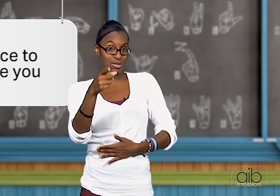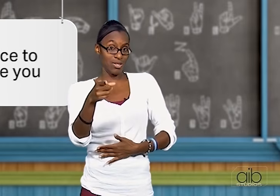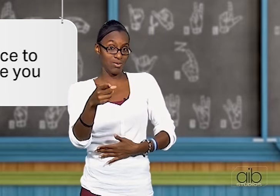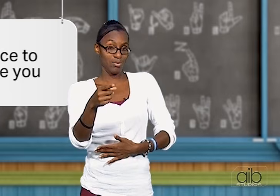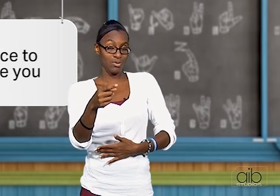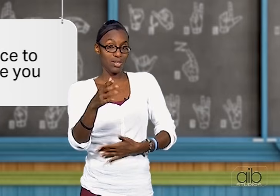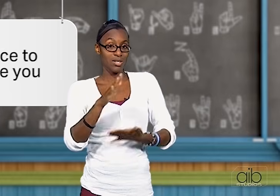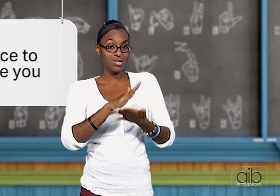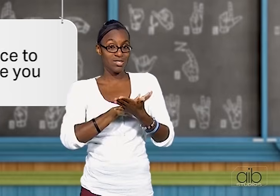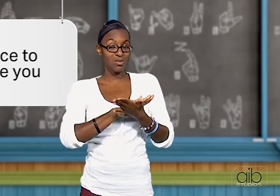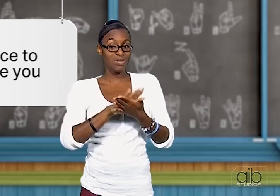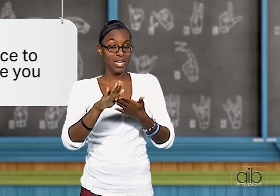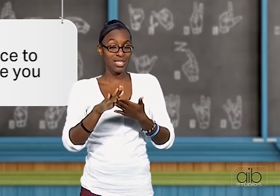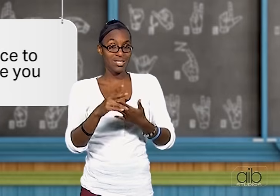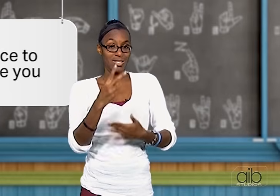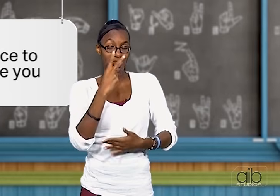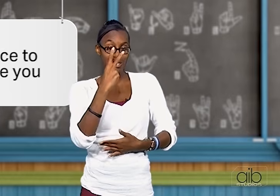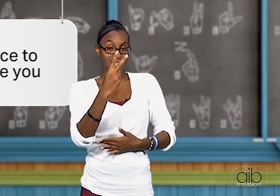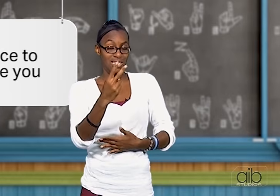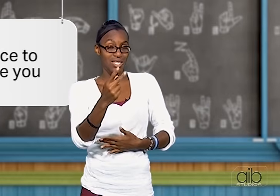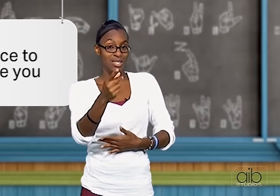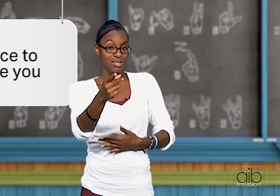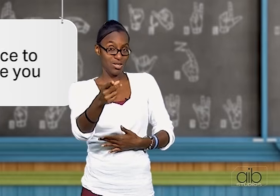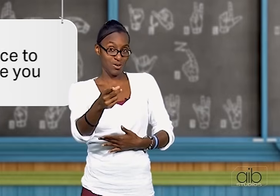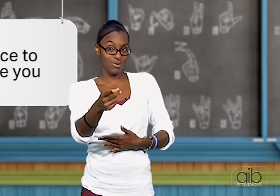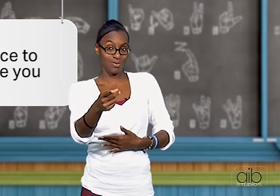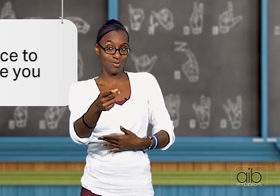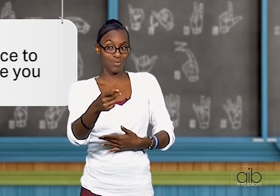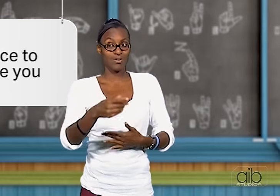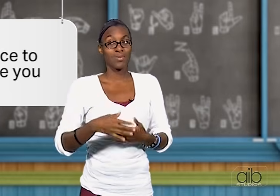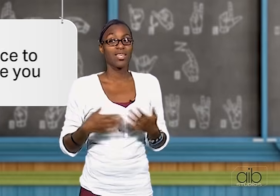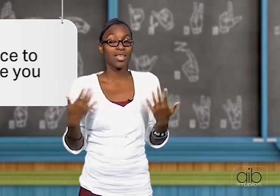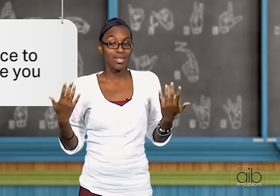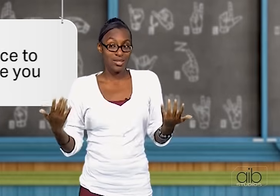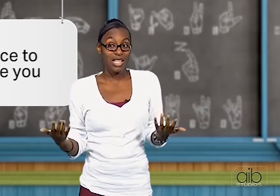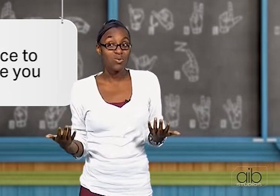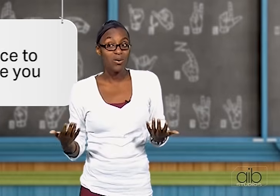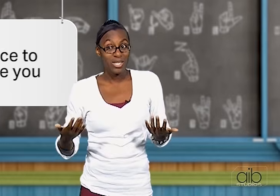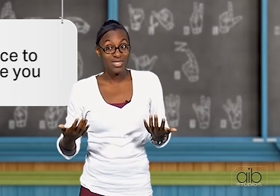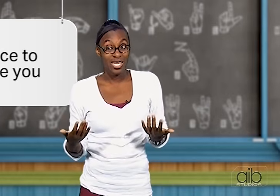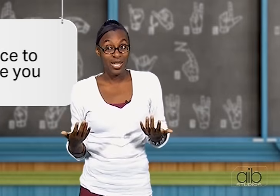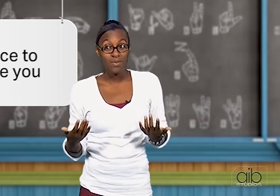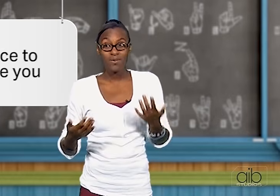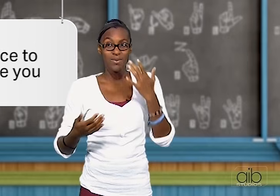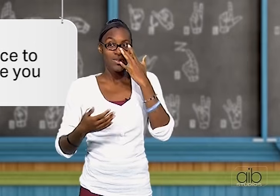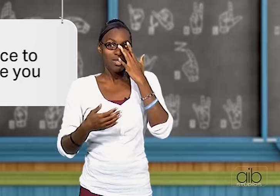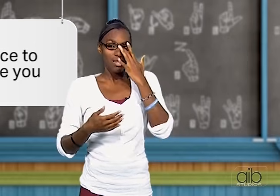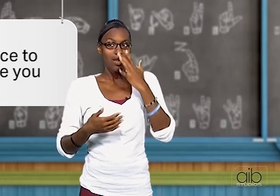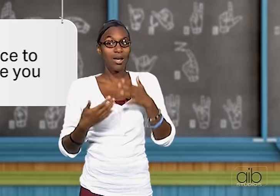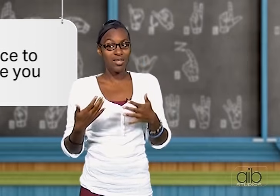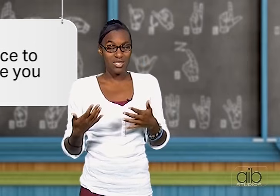you. So nice to see you. That's one way of saying it.